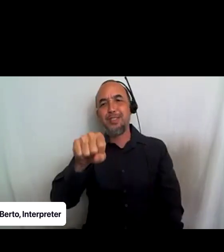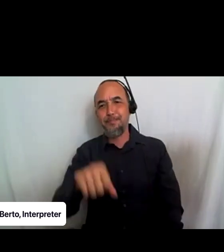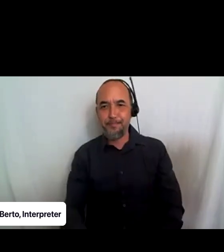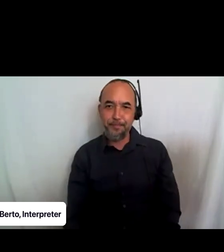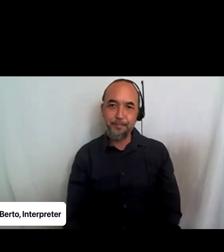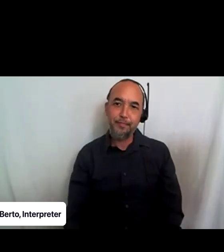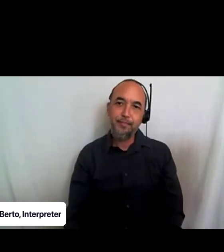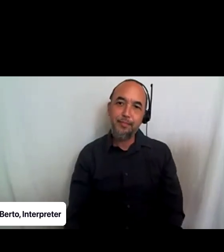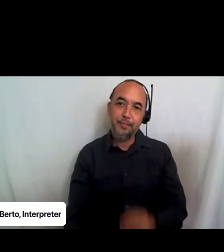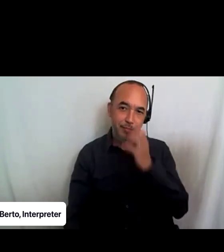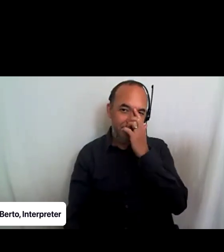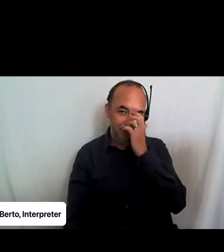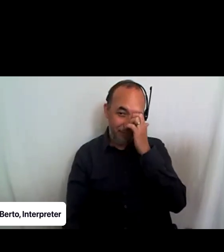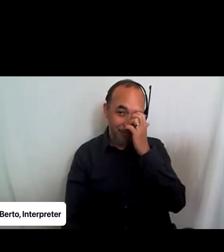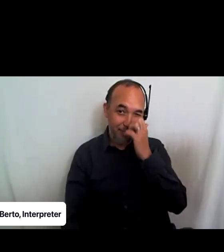I'm good.